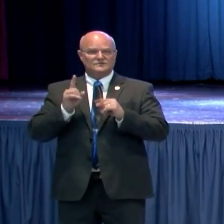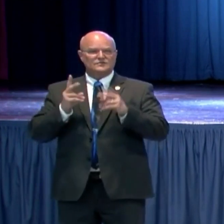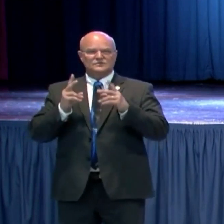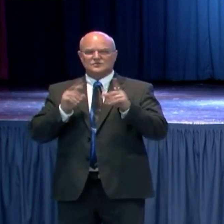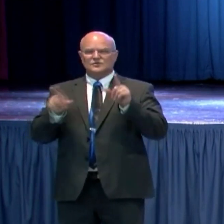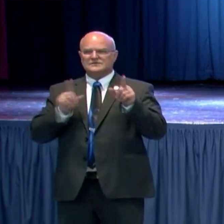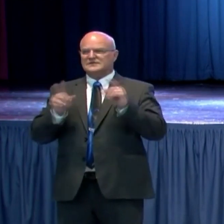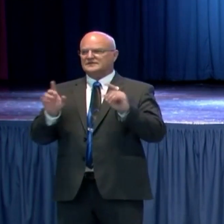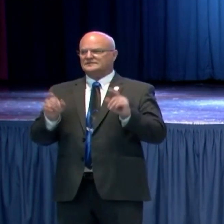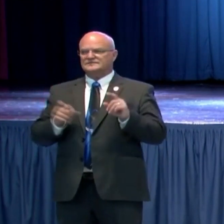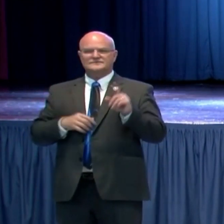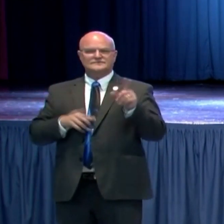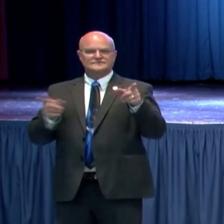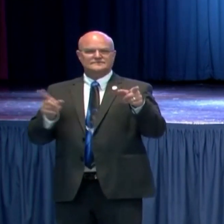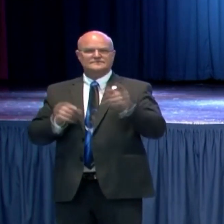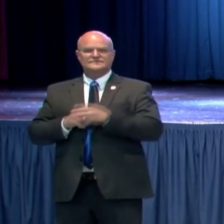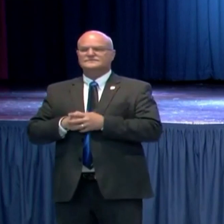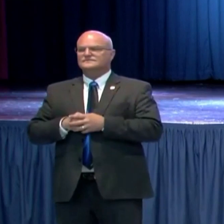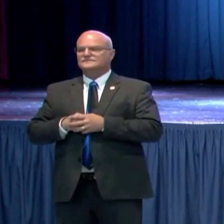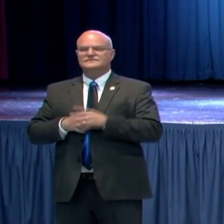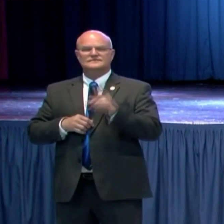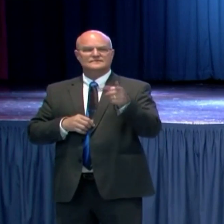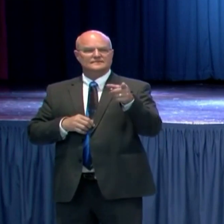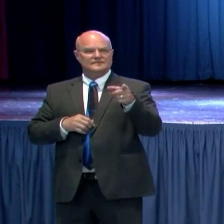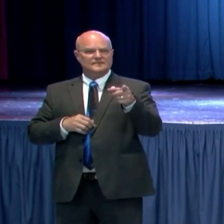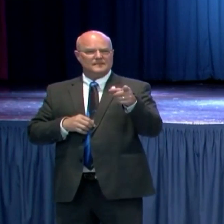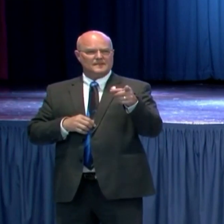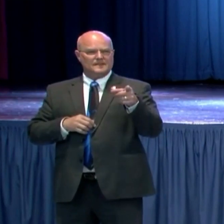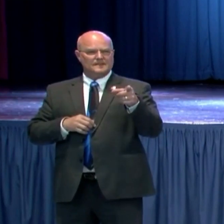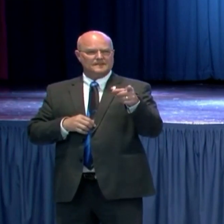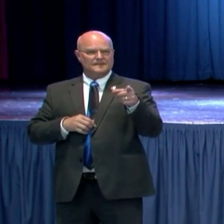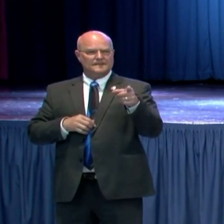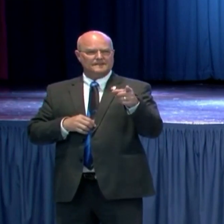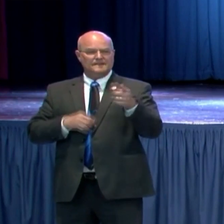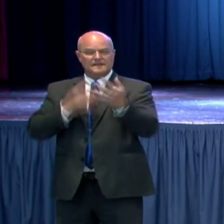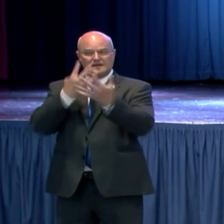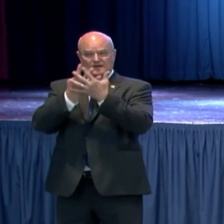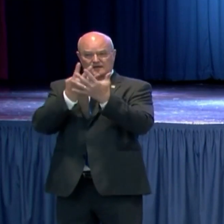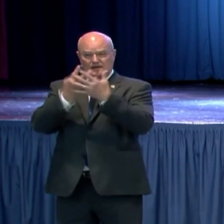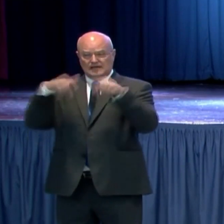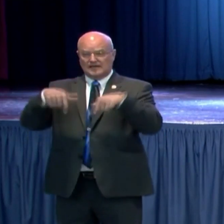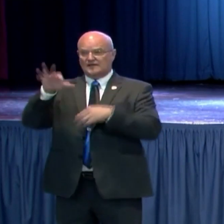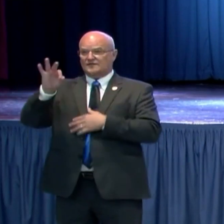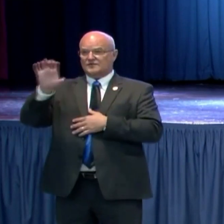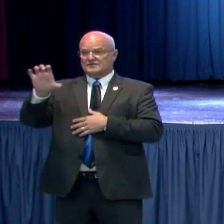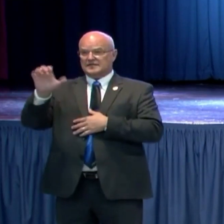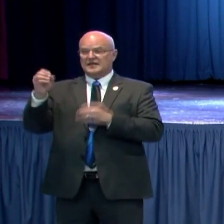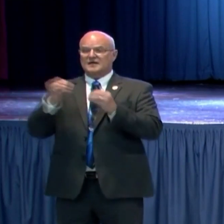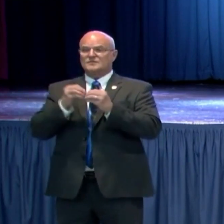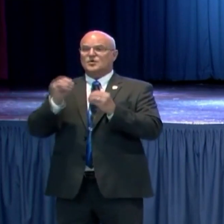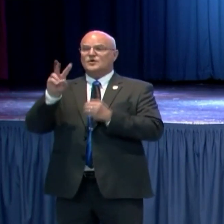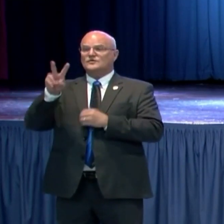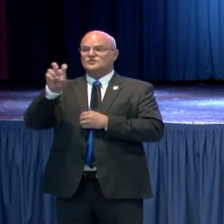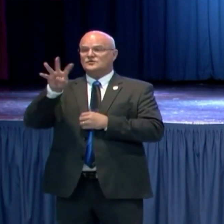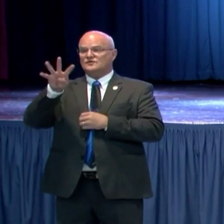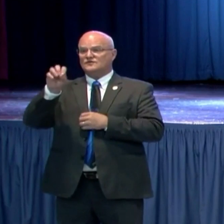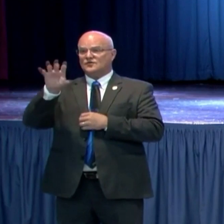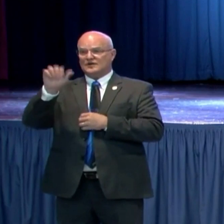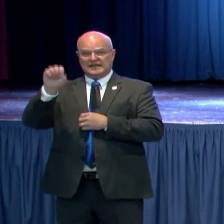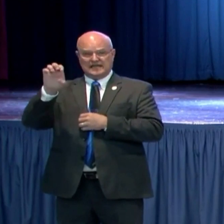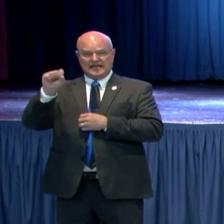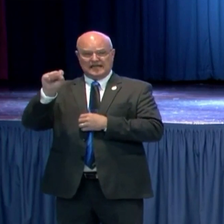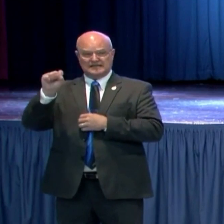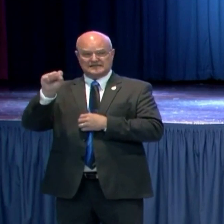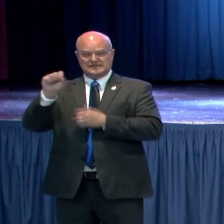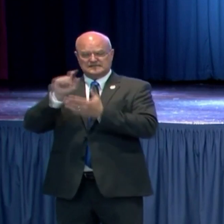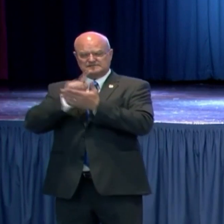more questions here, and then we'll go to Alex. Yes. A federal correctional facility here in Forest City had over 240 cases. It seems over